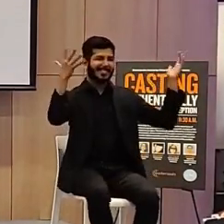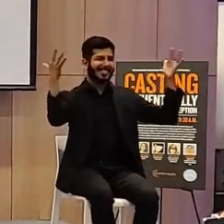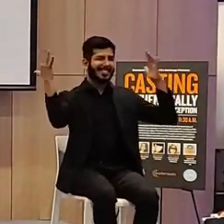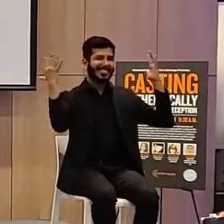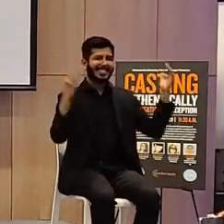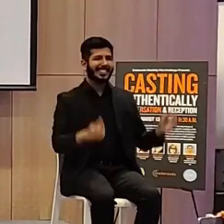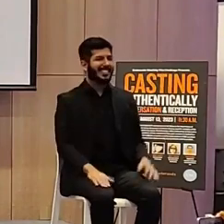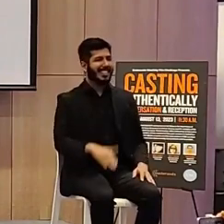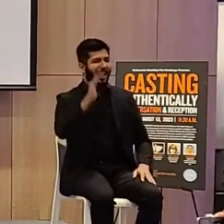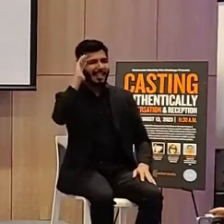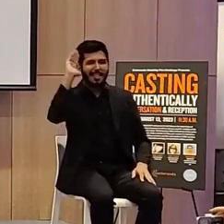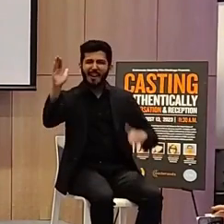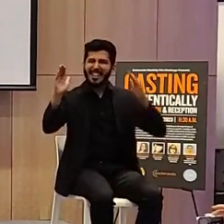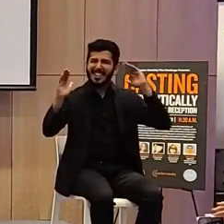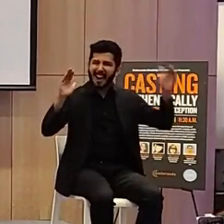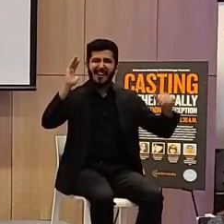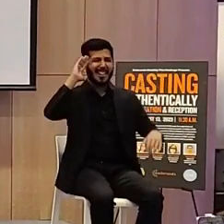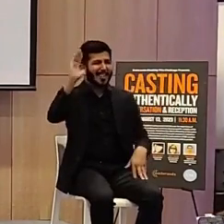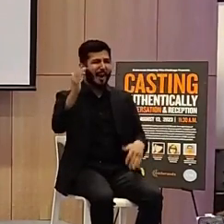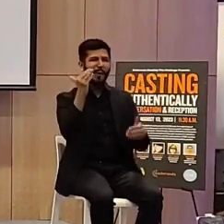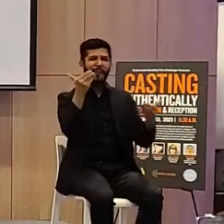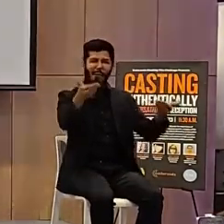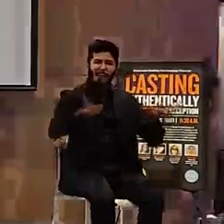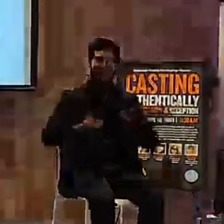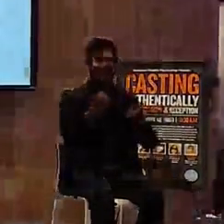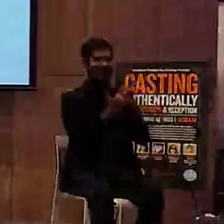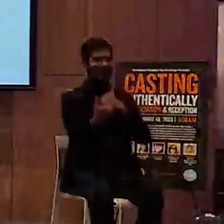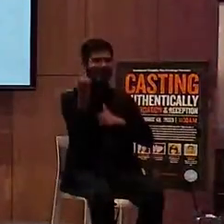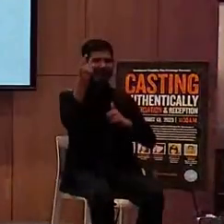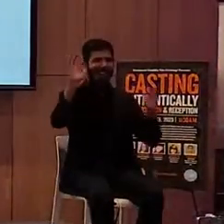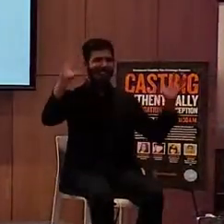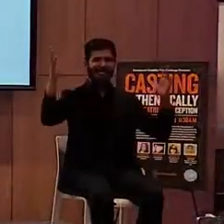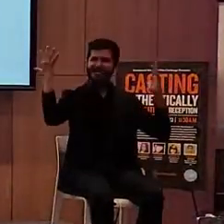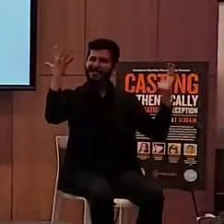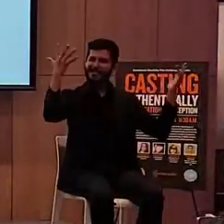Hello, welcome everybody.